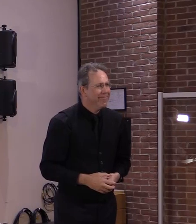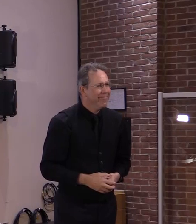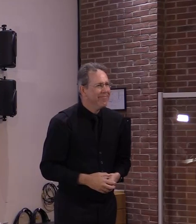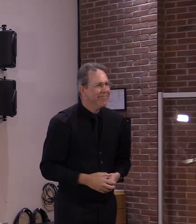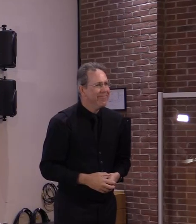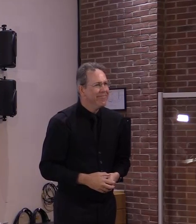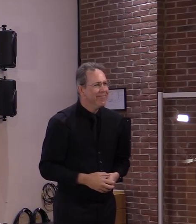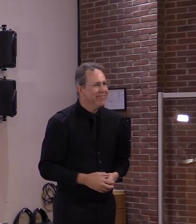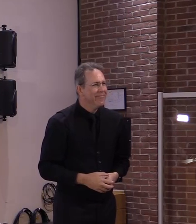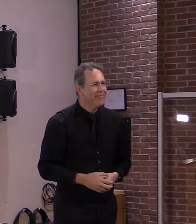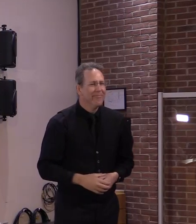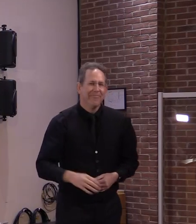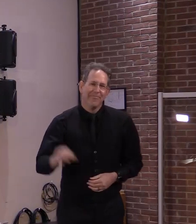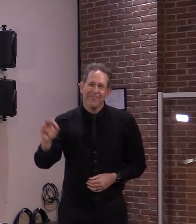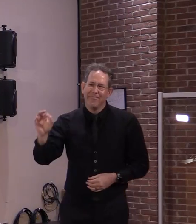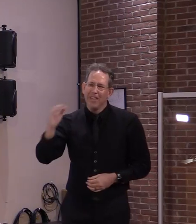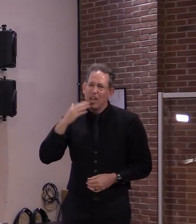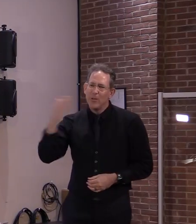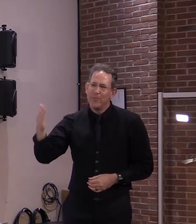Thank you.